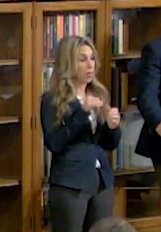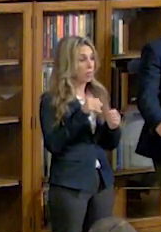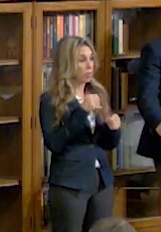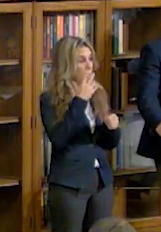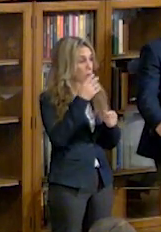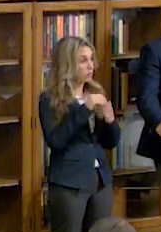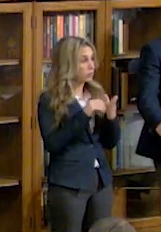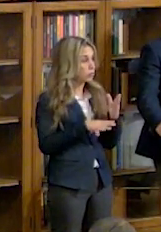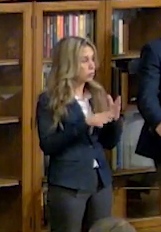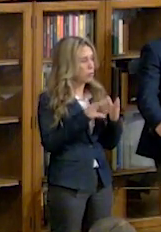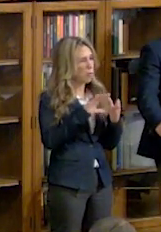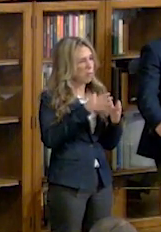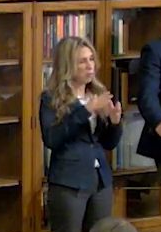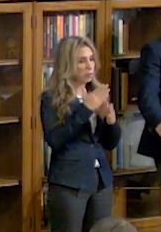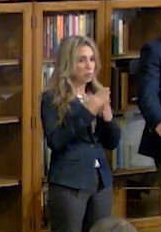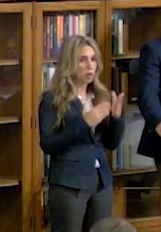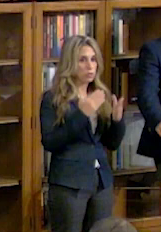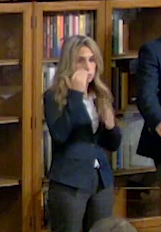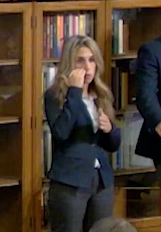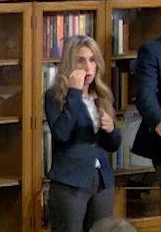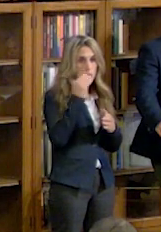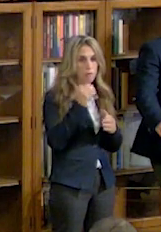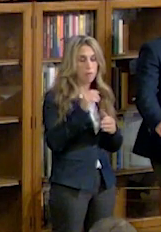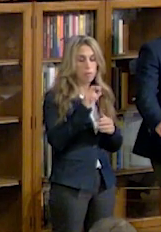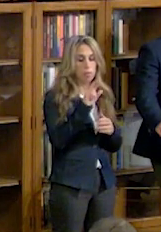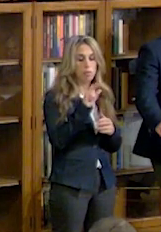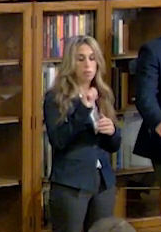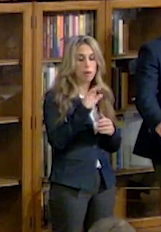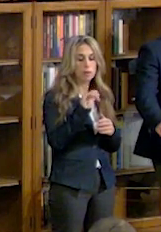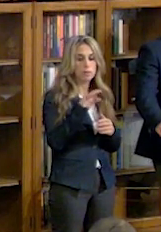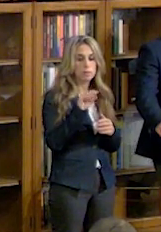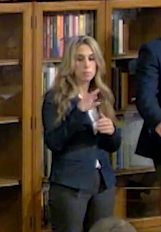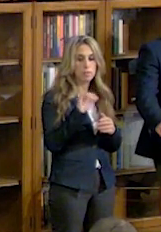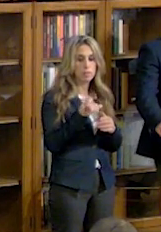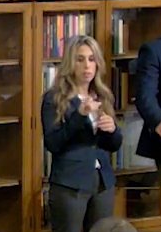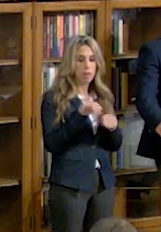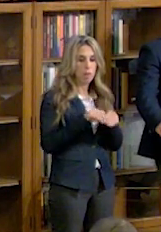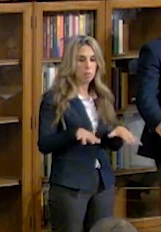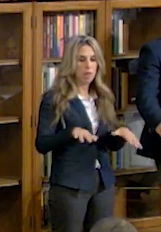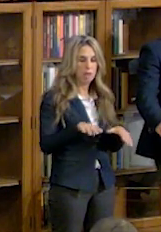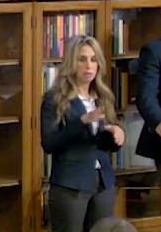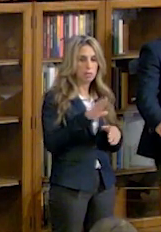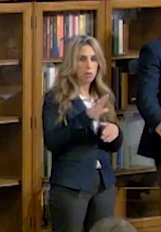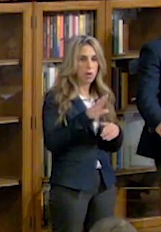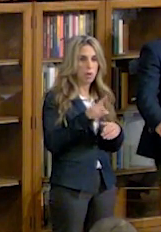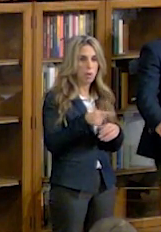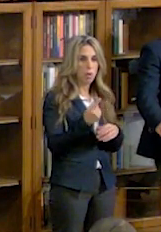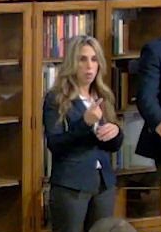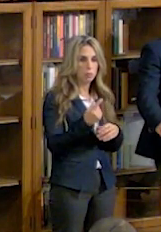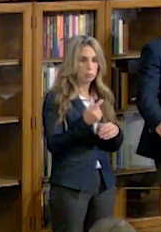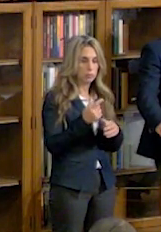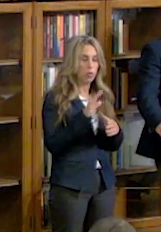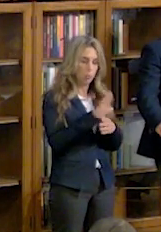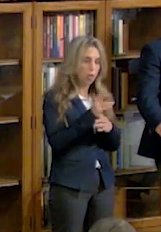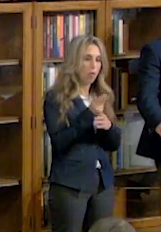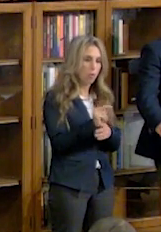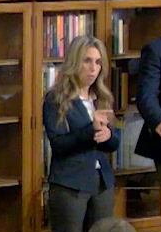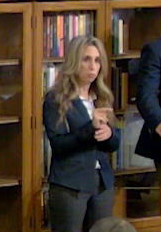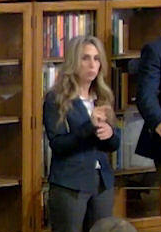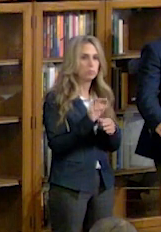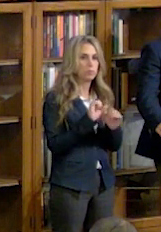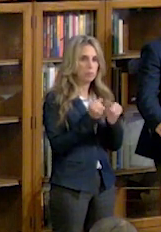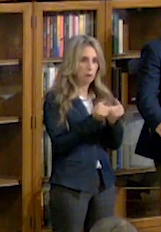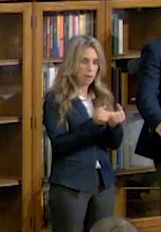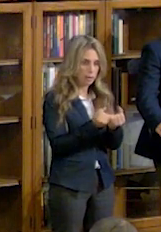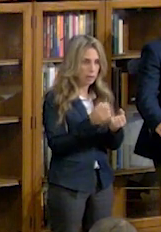only partially aware of the racism that plagues their own society and are all too likely to talk eloquently about the past and present for